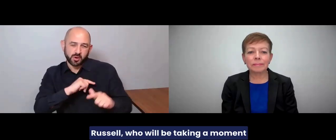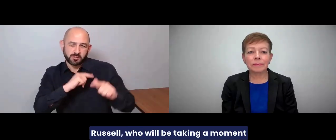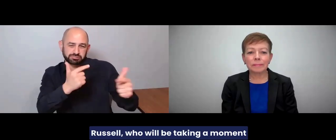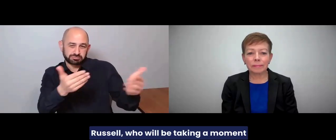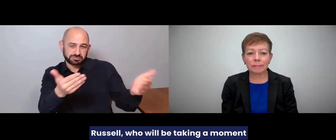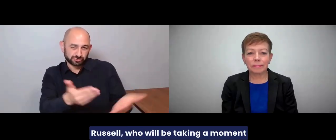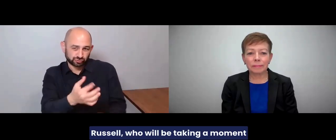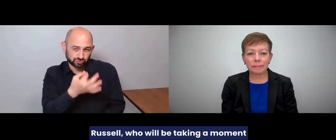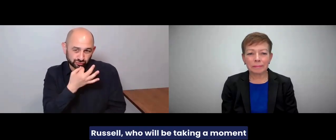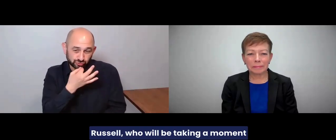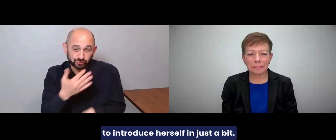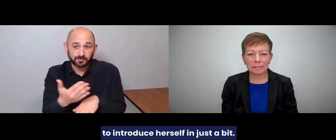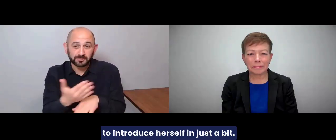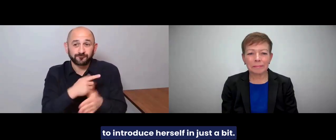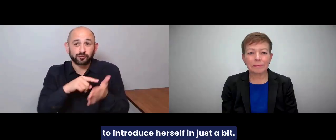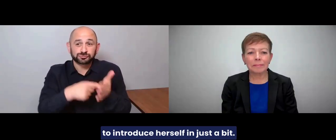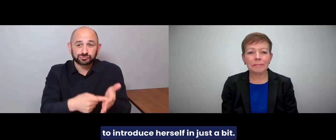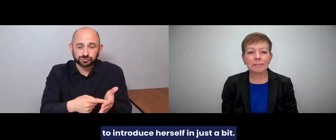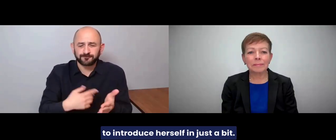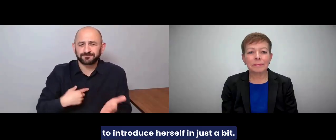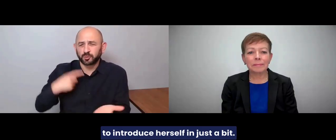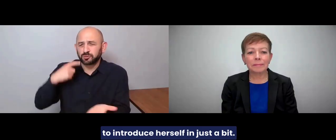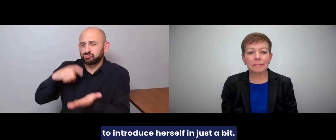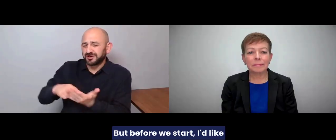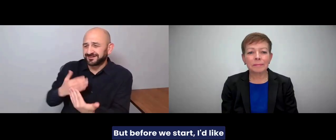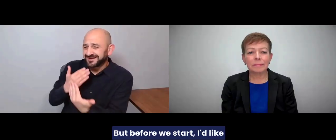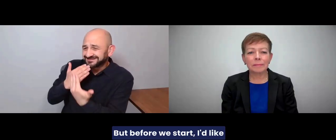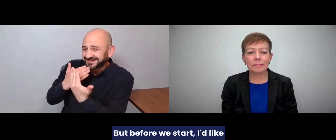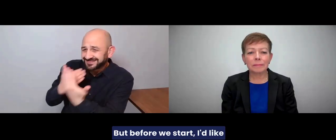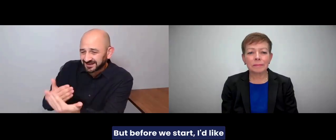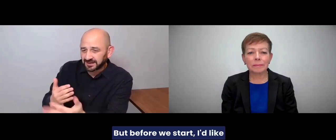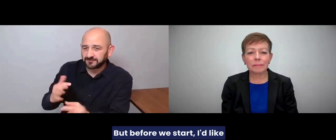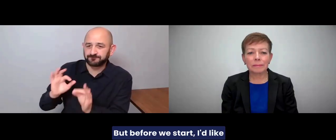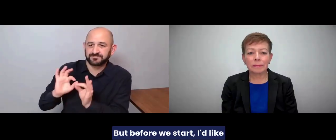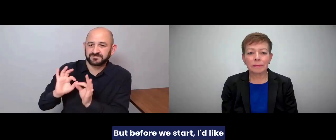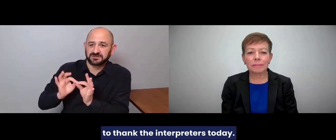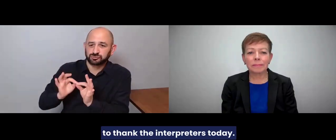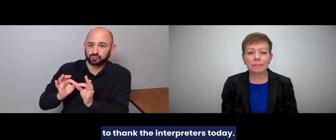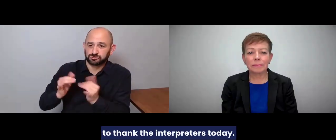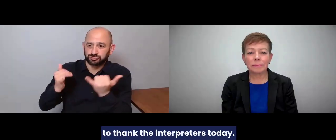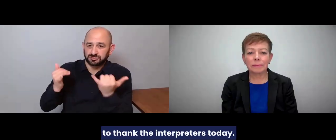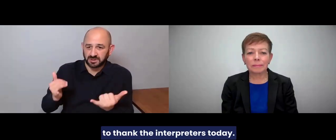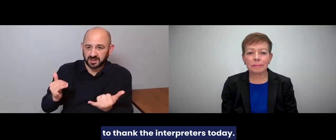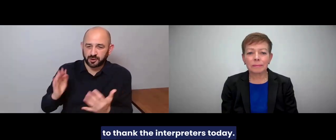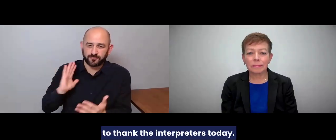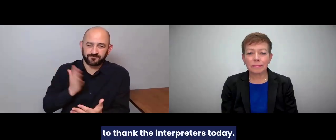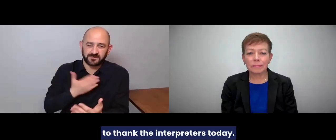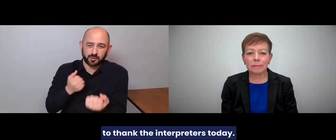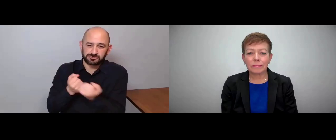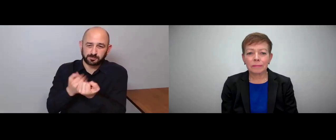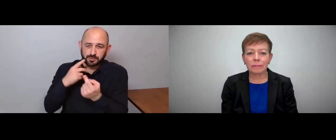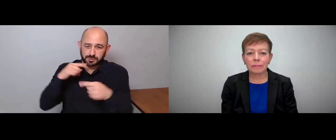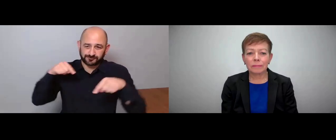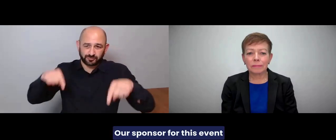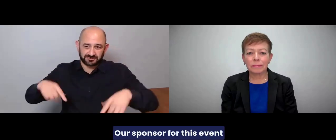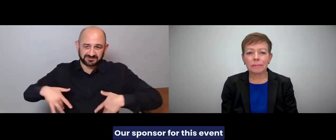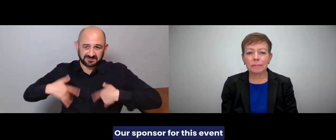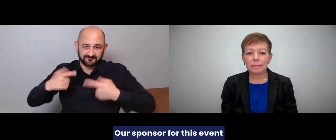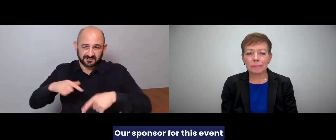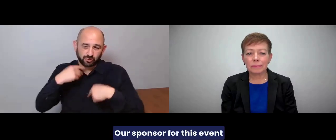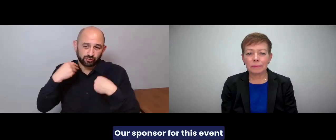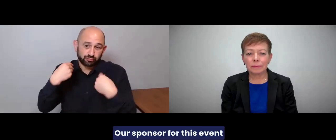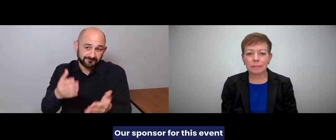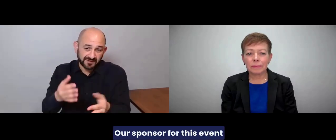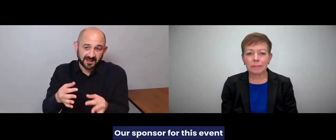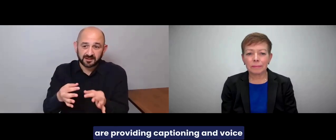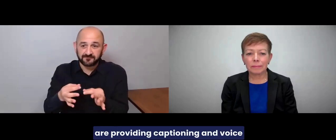Russell, who will be taking a moment to introduce herself in just a bit. But before we start, I'd like to thank the interpreters today. Our sponsor